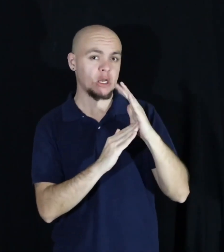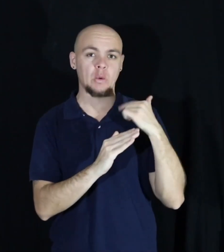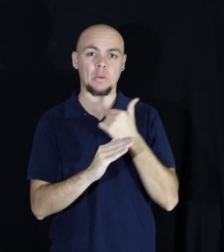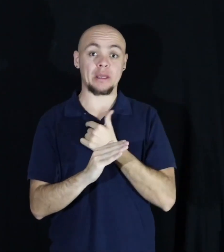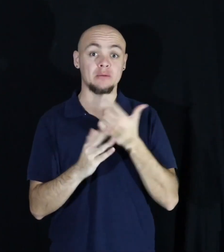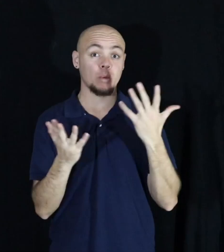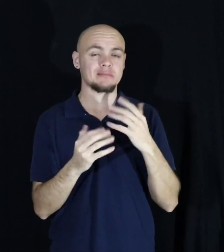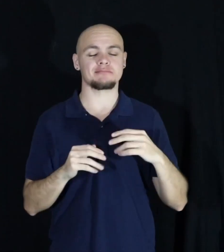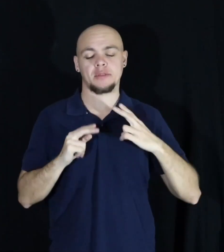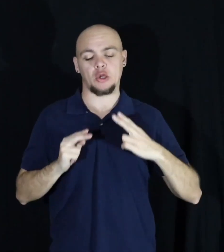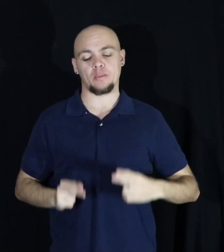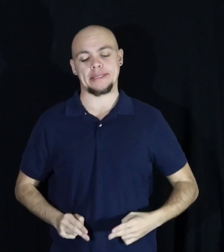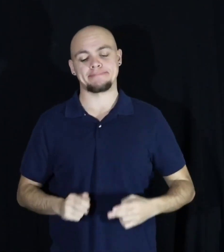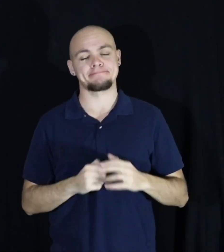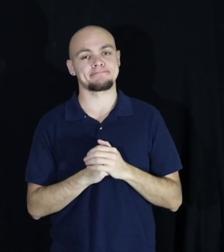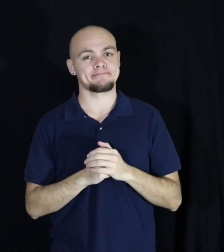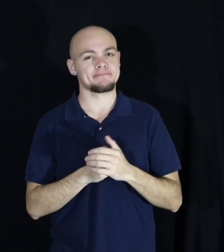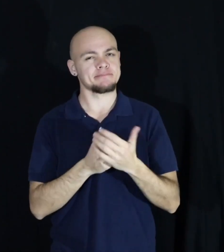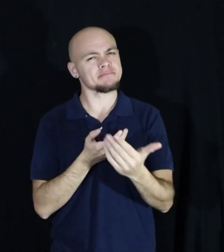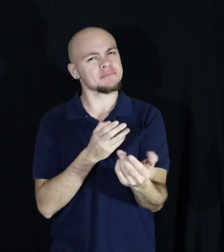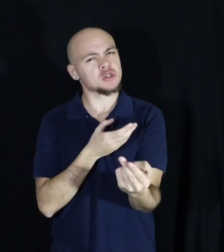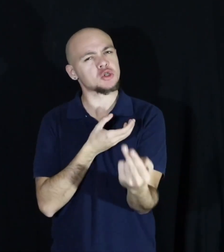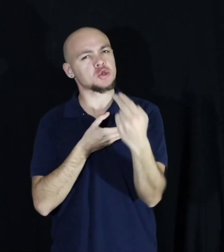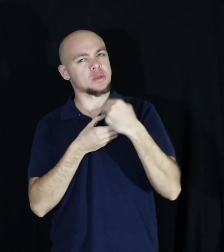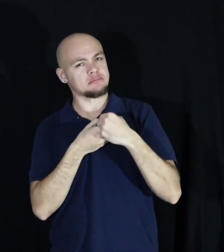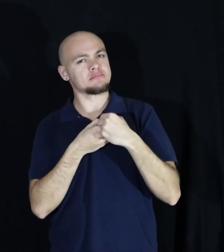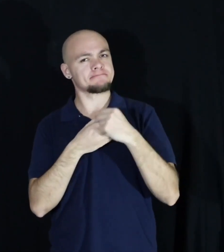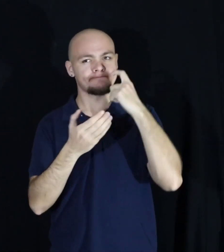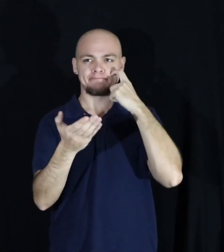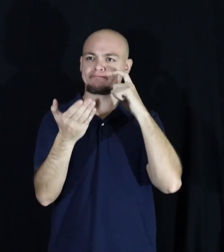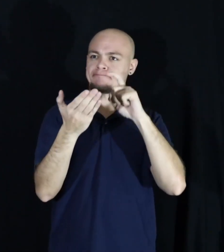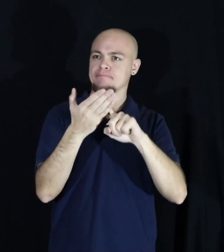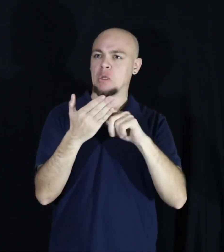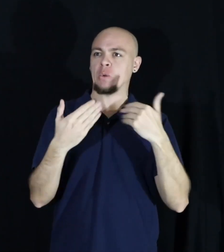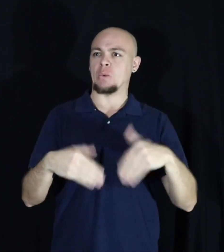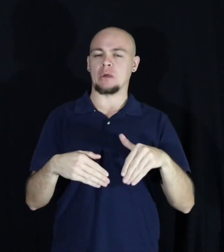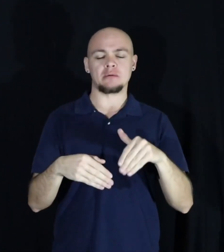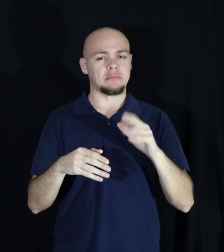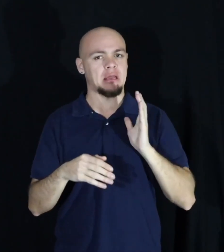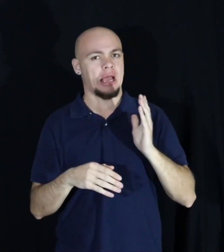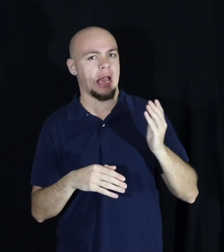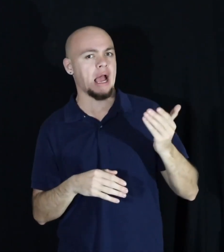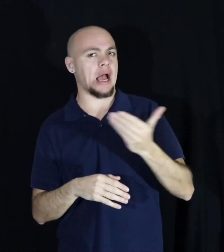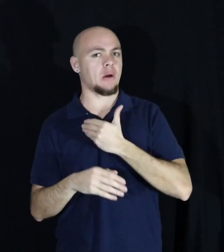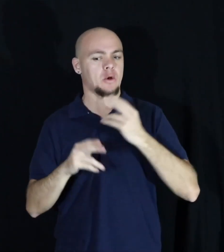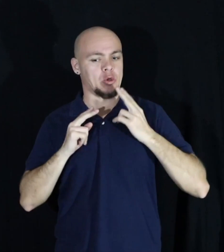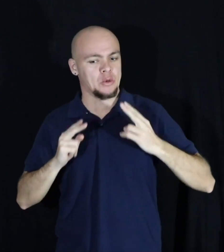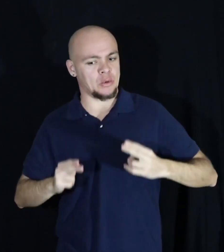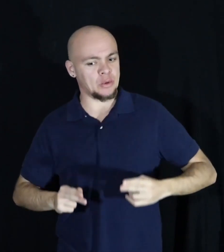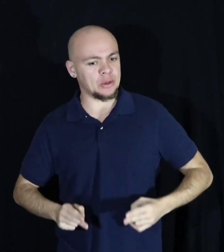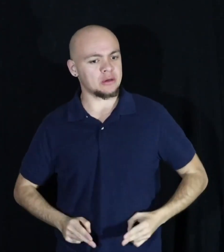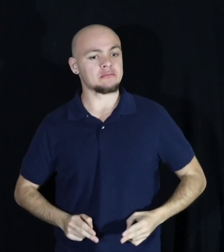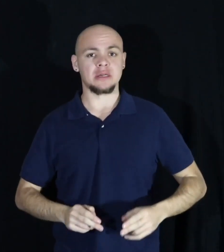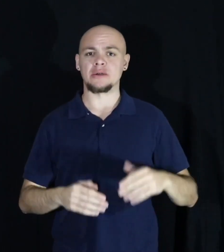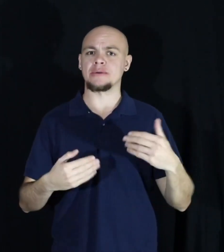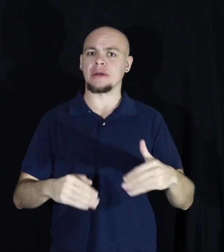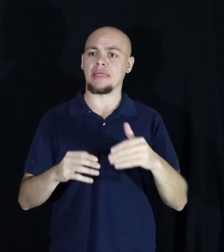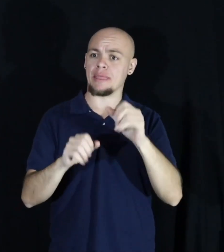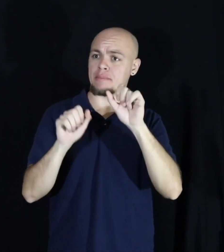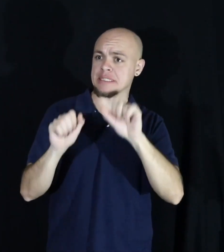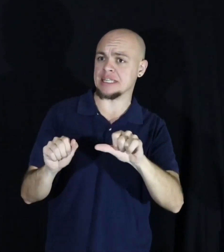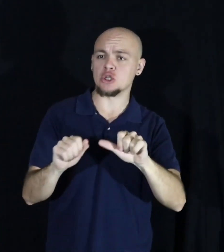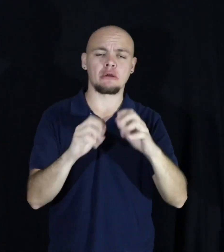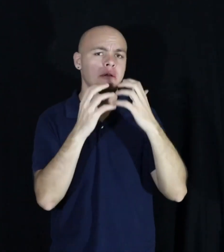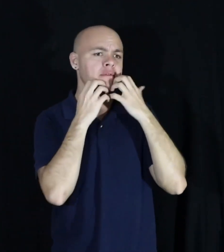humans. Join me in recognizing the humanity, the potential, and the values